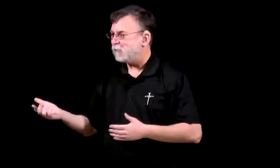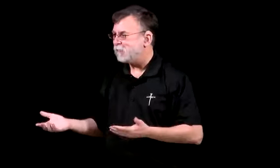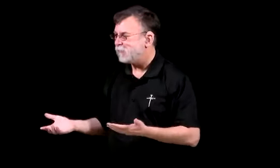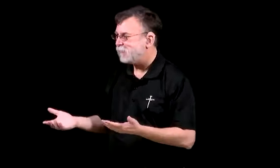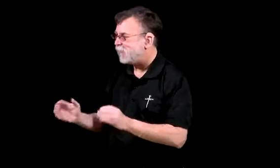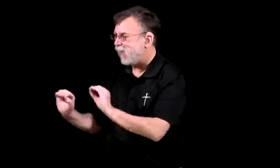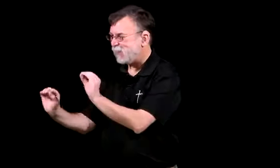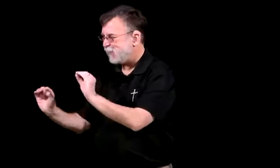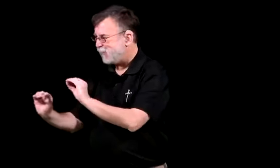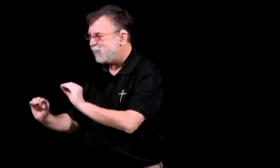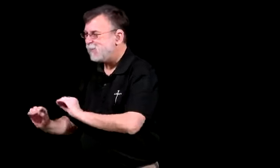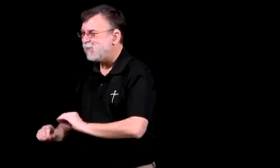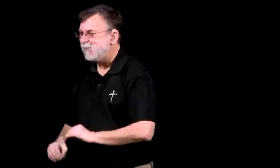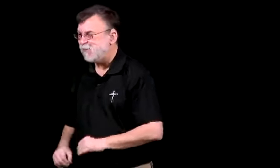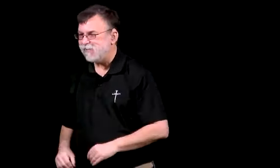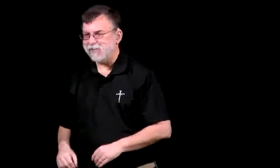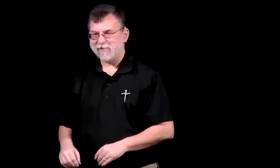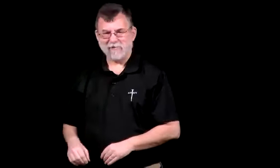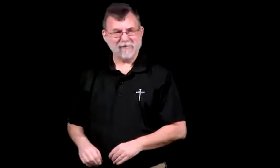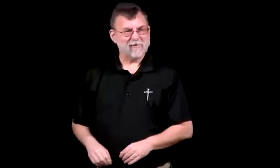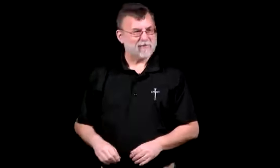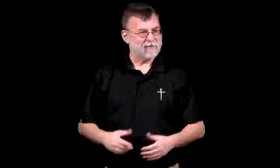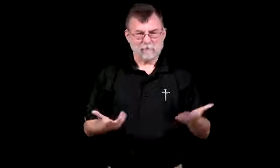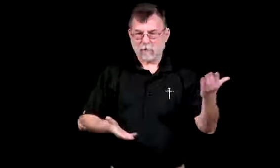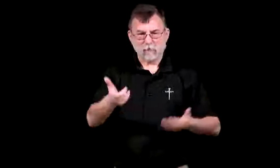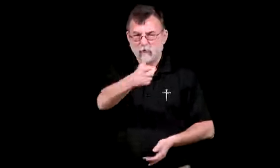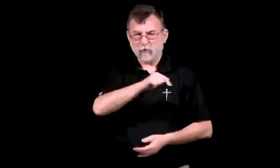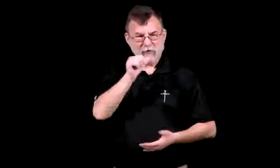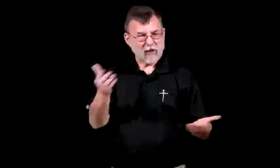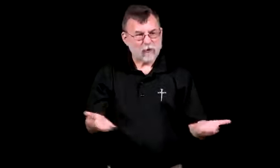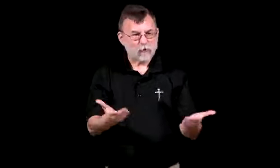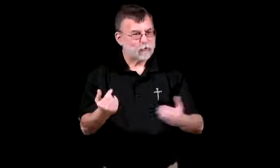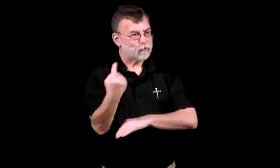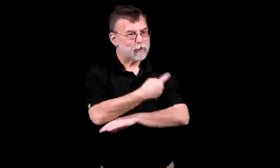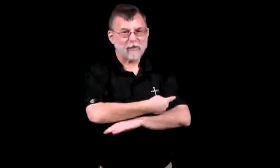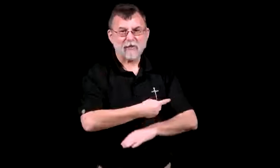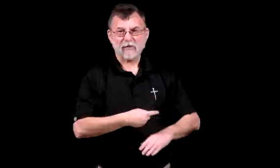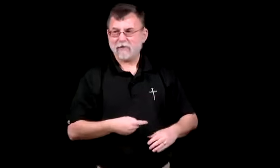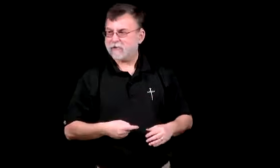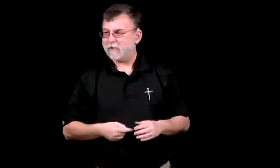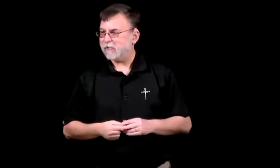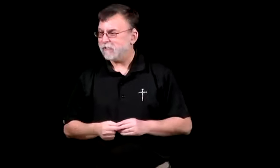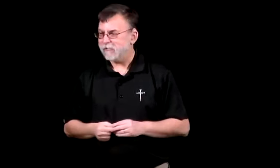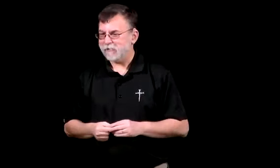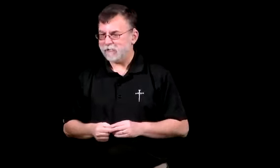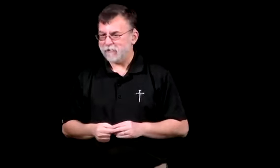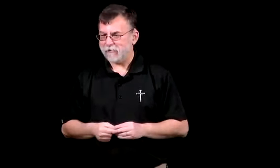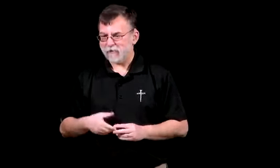What else? Nothing would have happened, maybe. Maybe we wouldn't be here today.